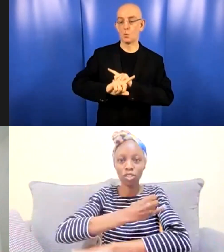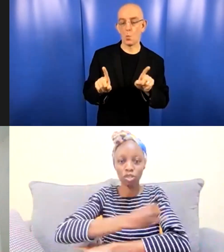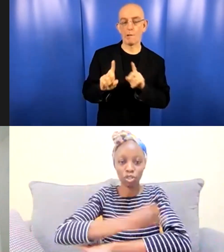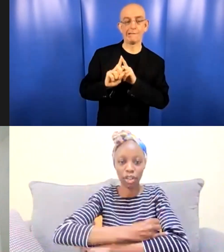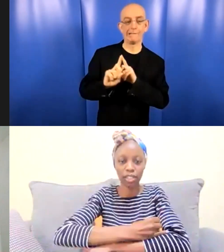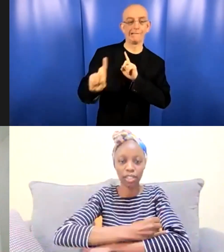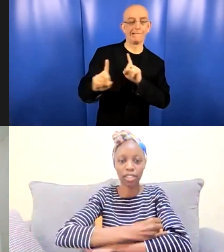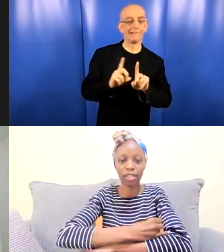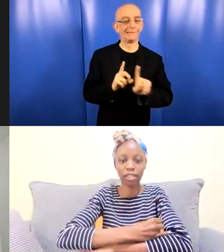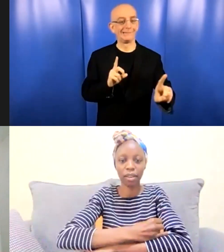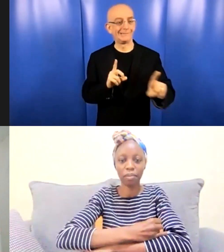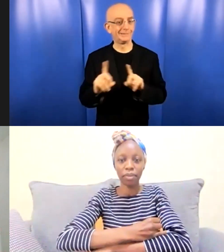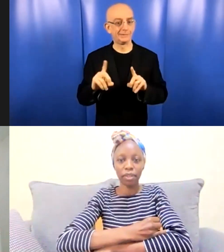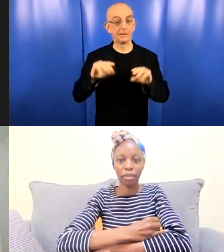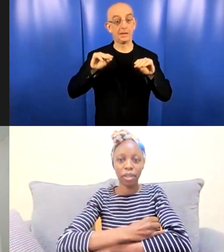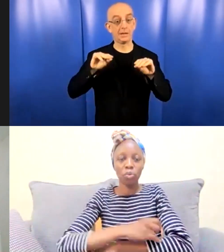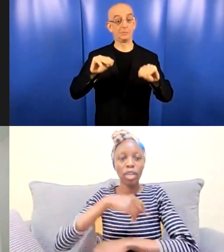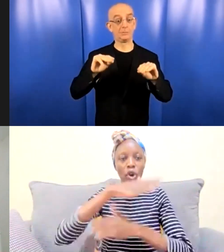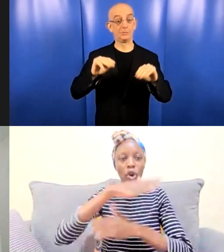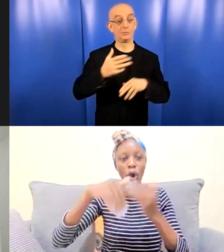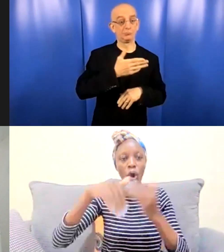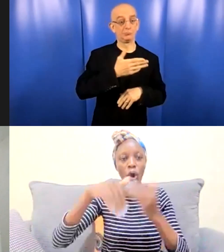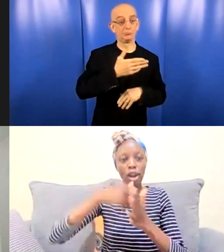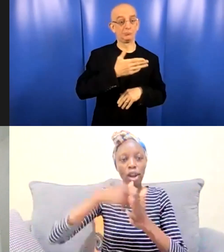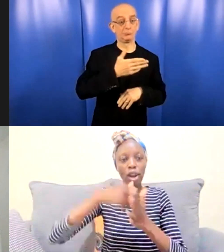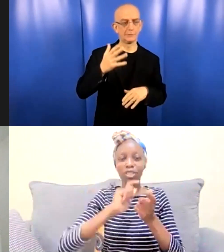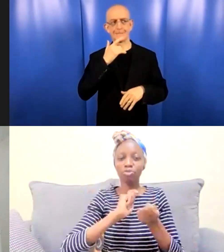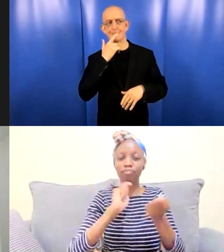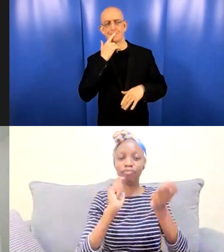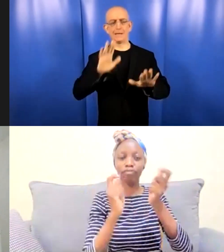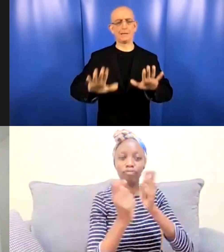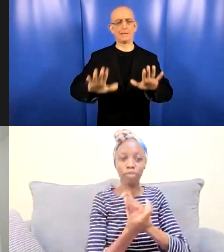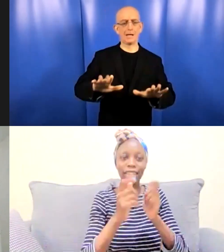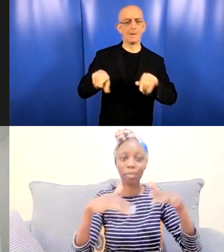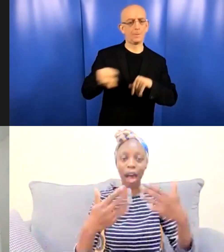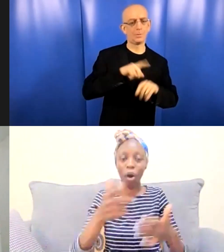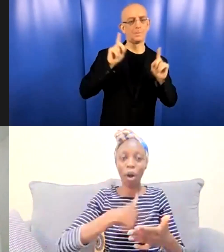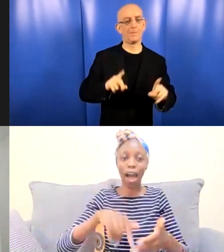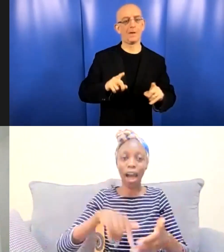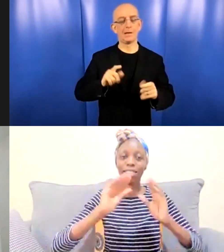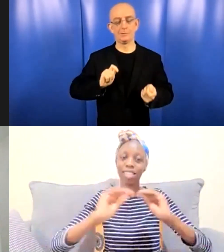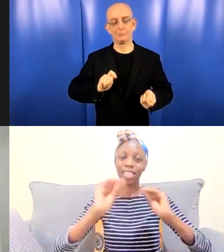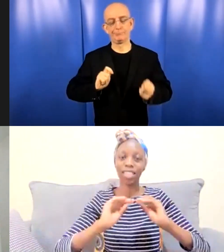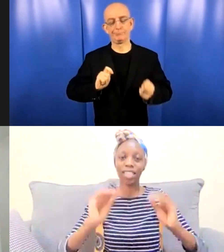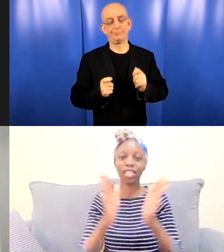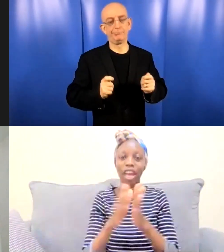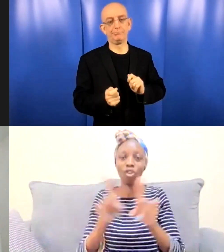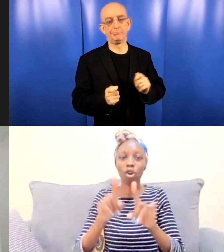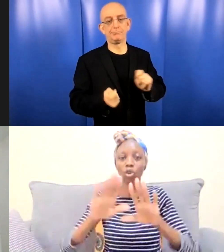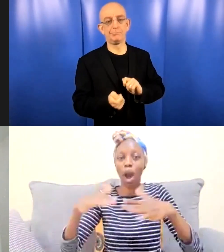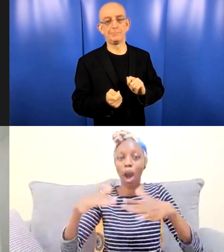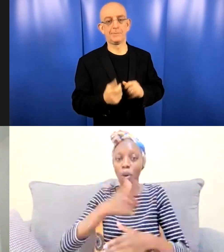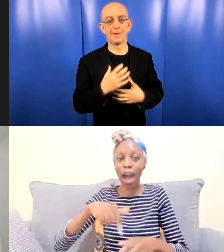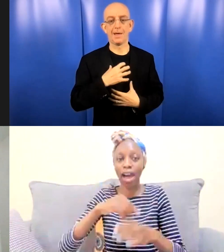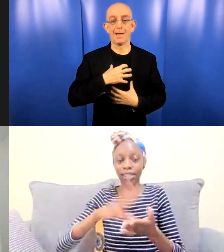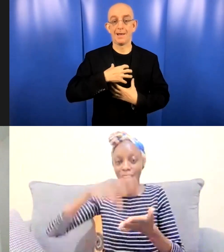institutions, we all had to adapt to the way we teach and learn, and the